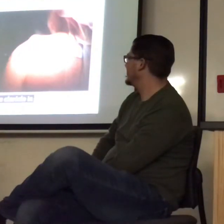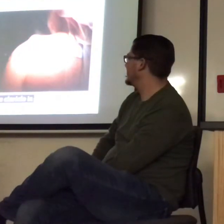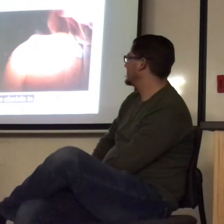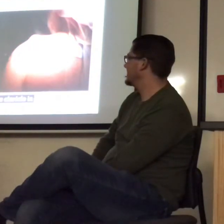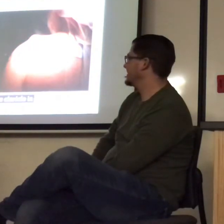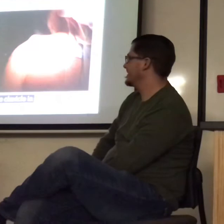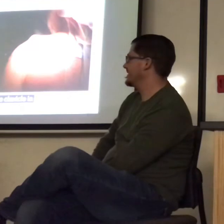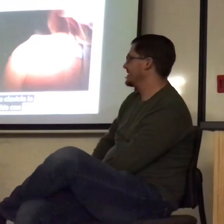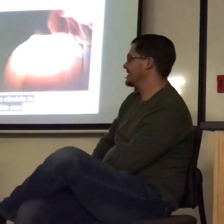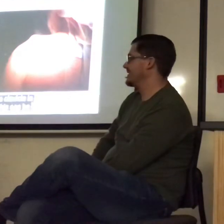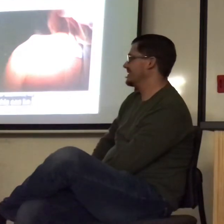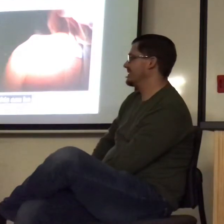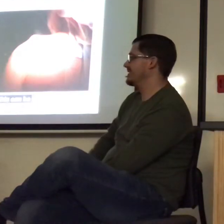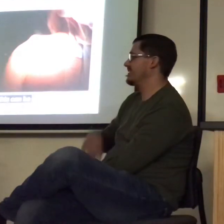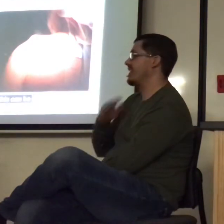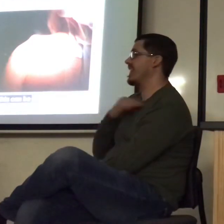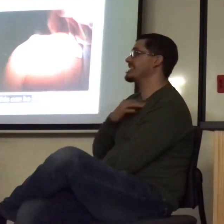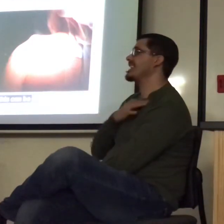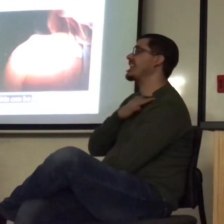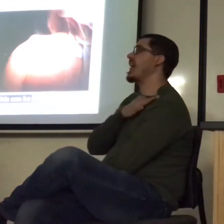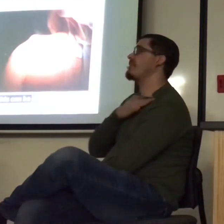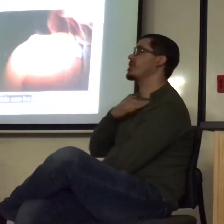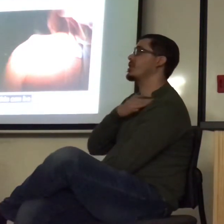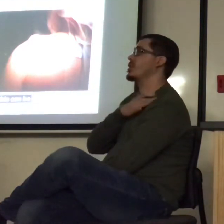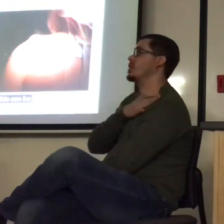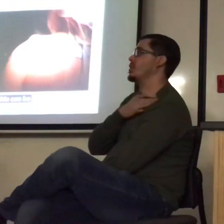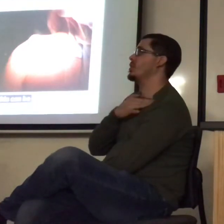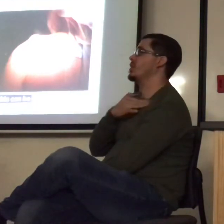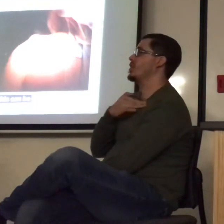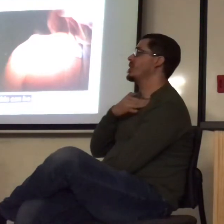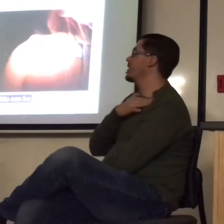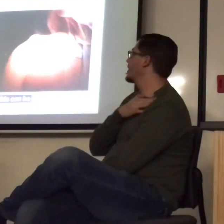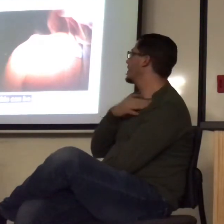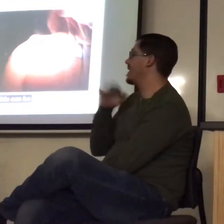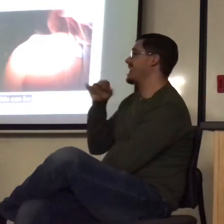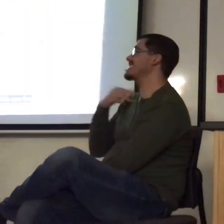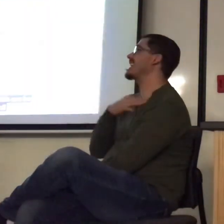displaced posteriorly, and this can be quite severe and painful.